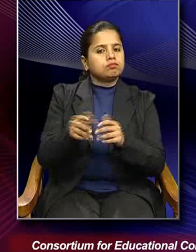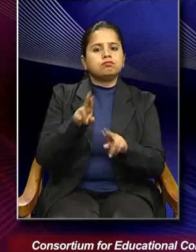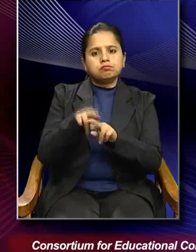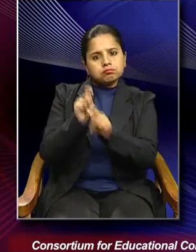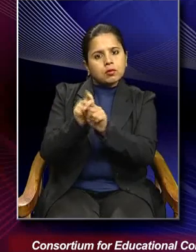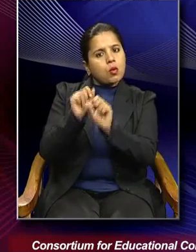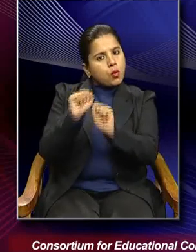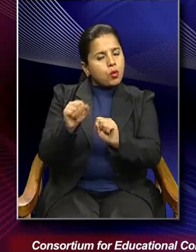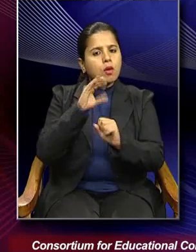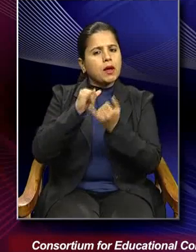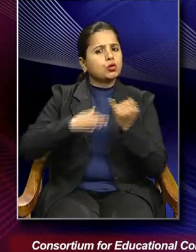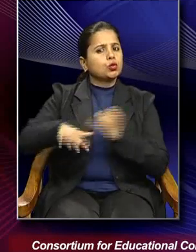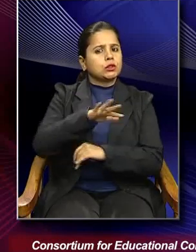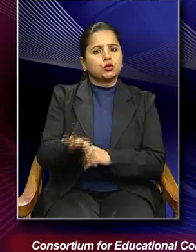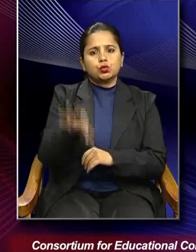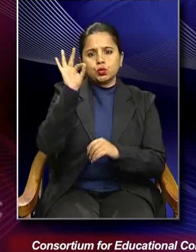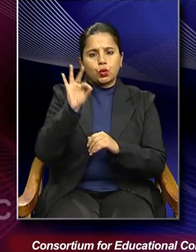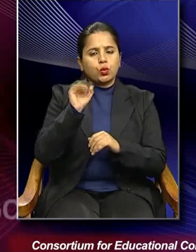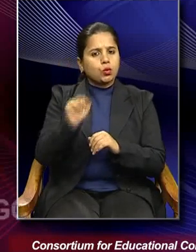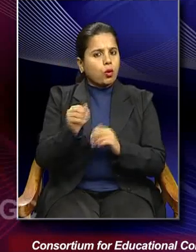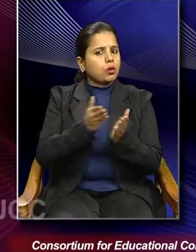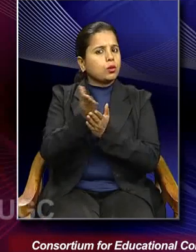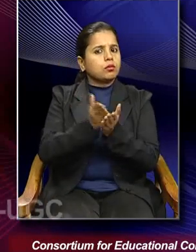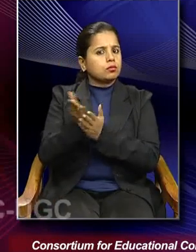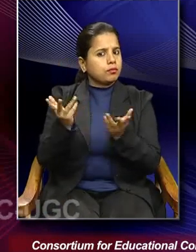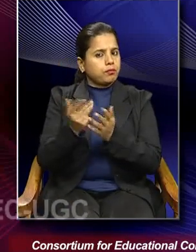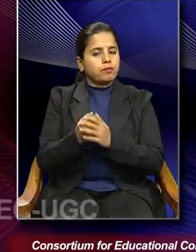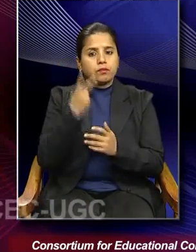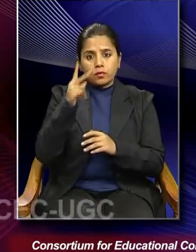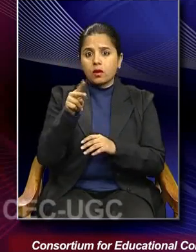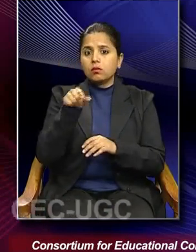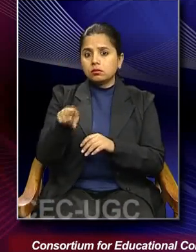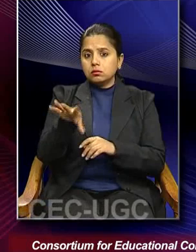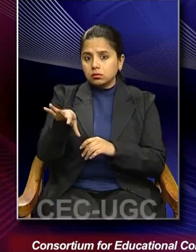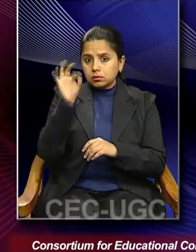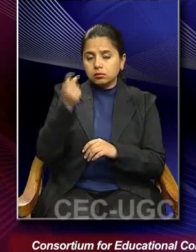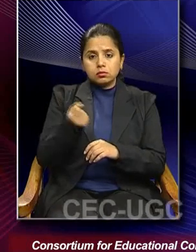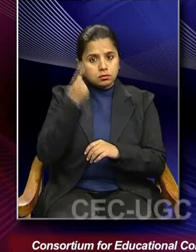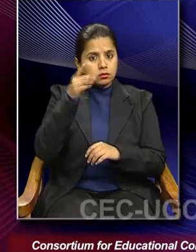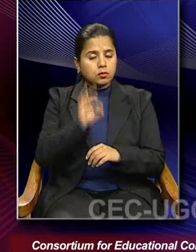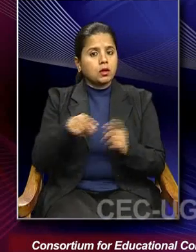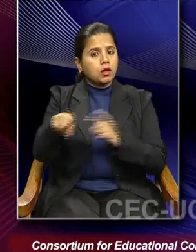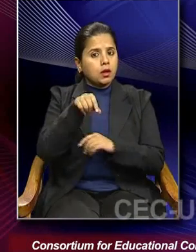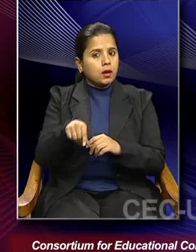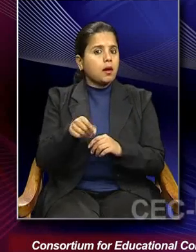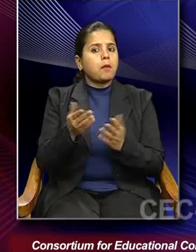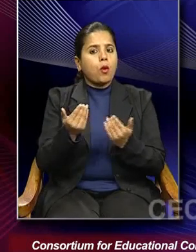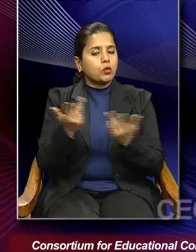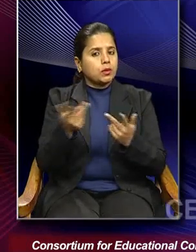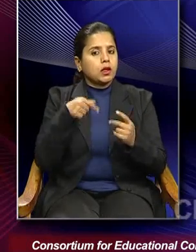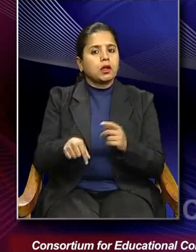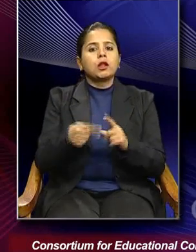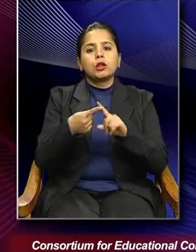various social choice mechanism, to comprehend Arrow's impossibility theorem, to understand